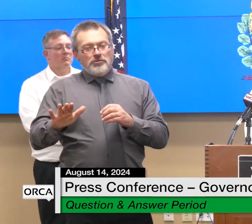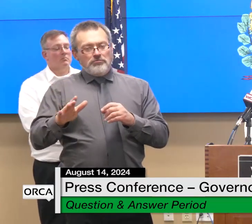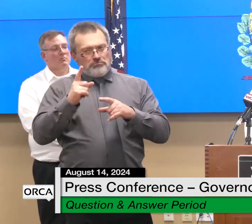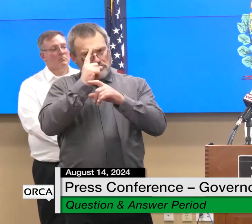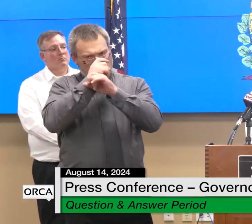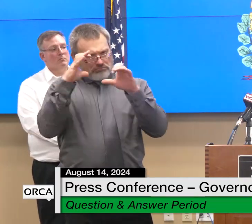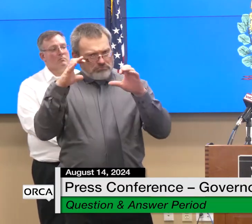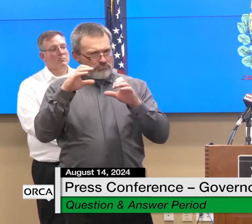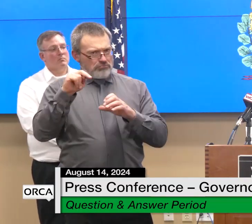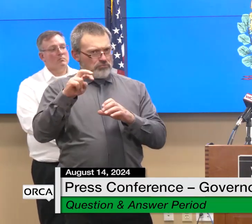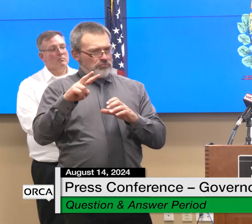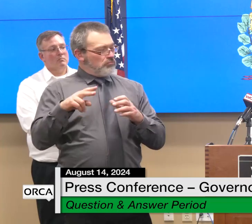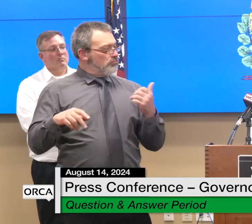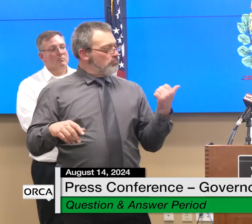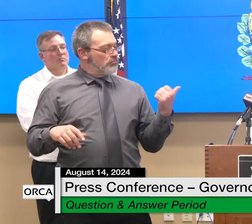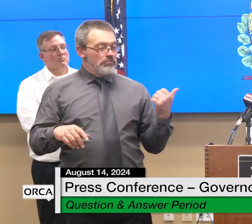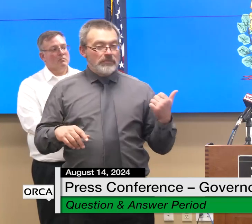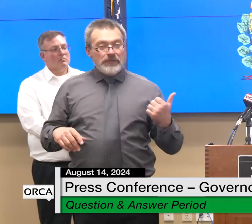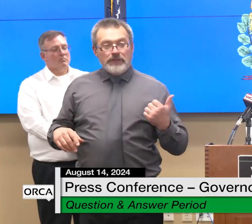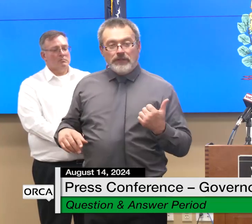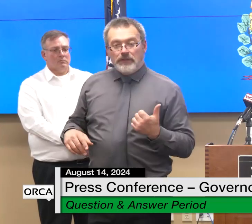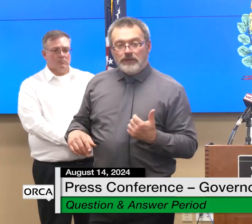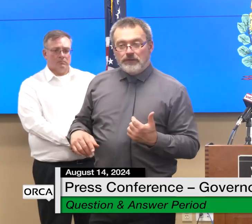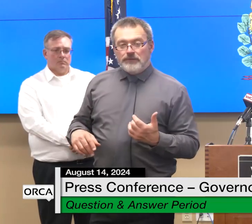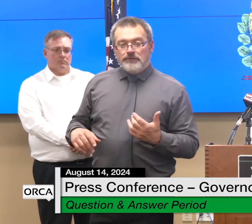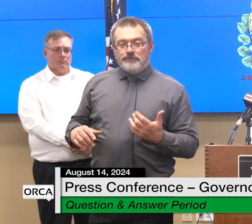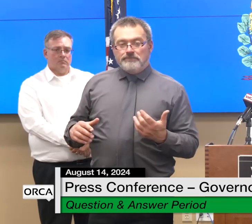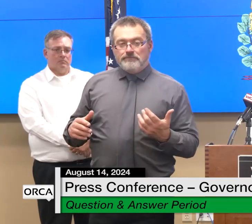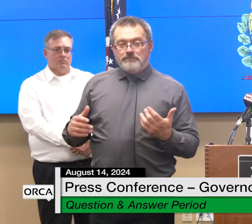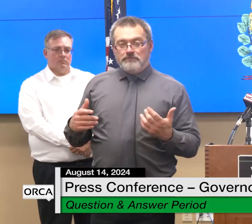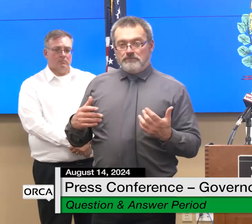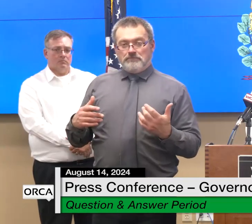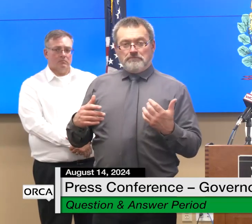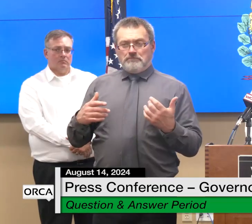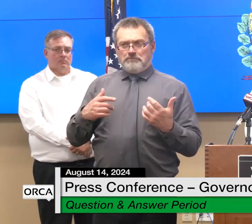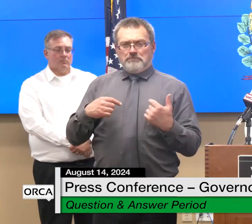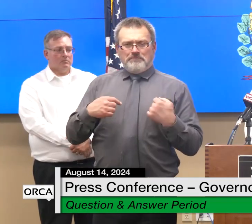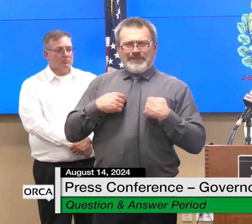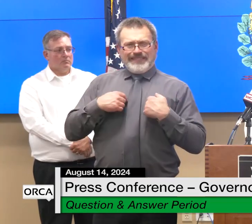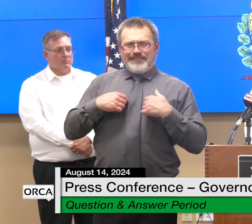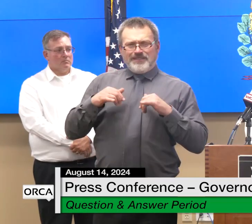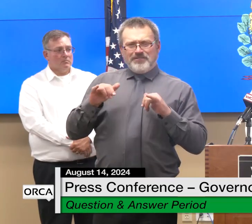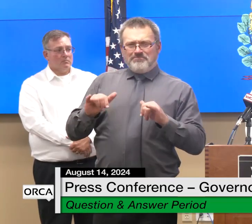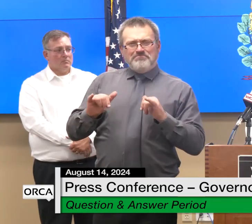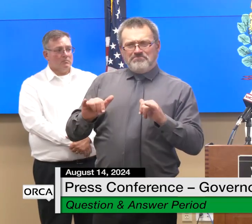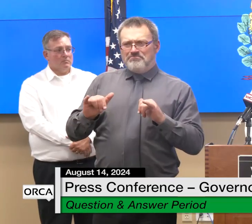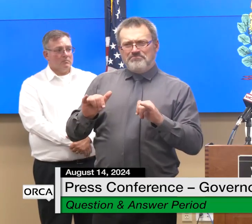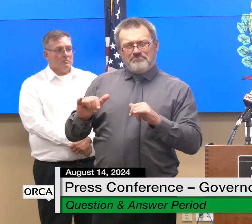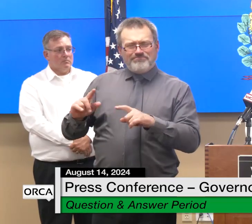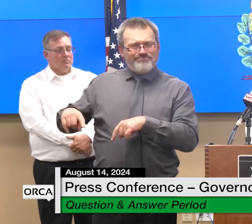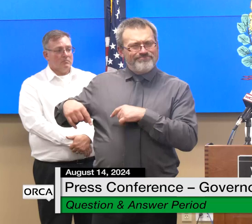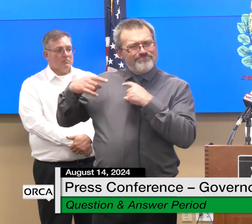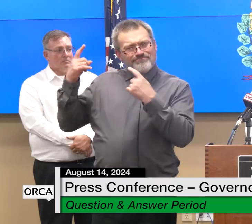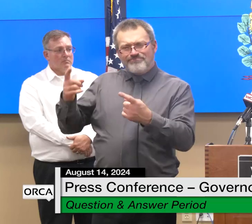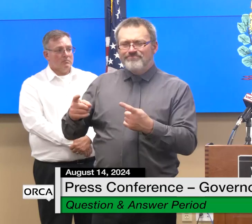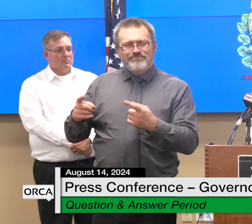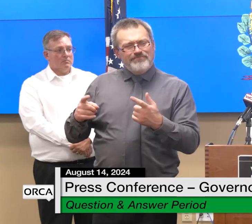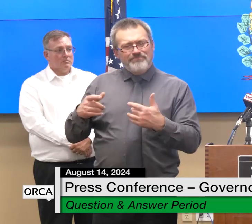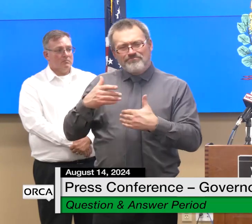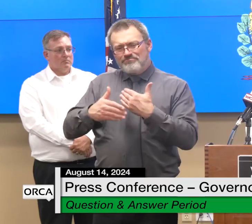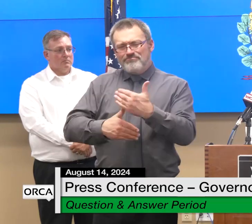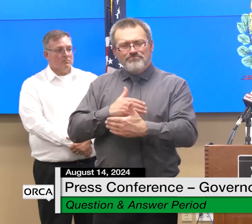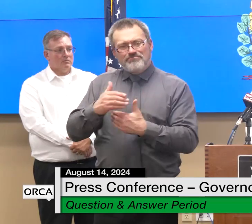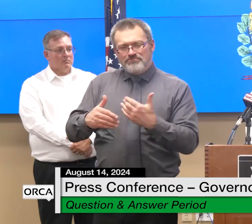Well, you know, I don't think you'll see anything different from me. I've been fairly consistent about what I think our challenges